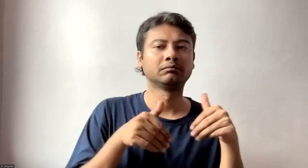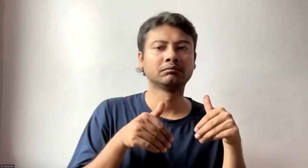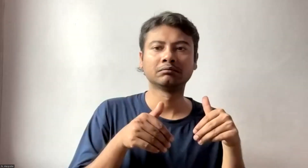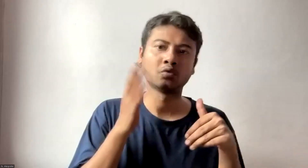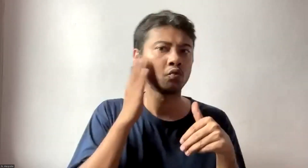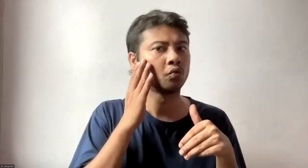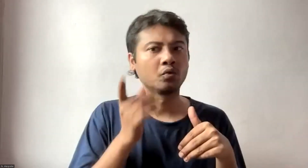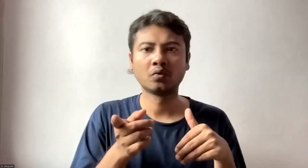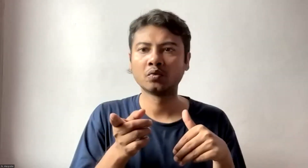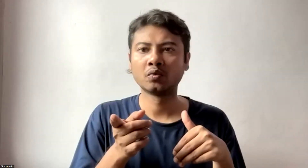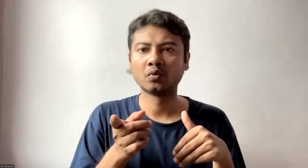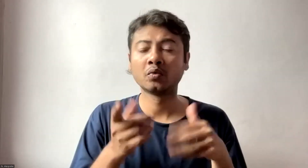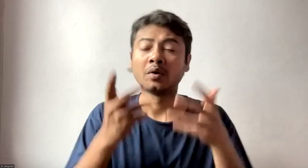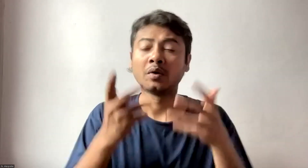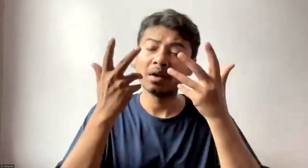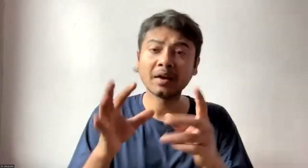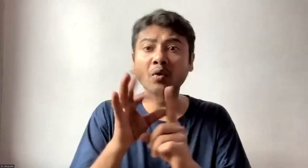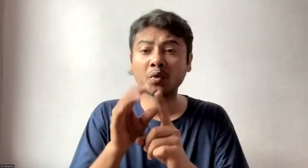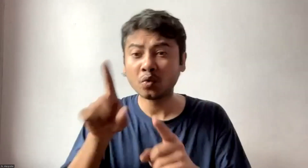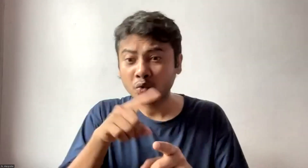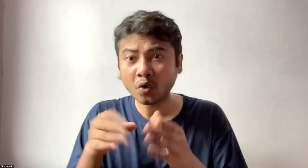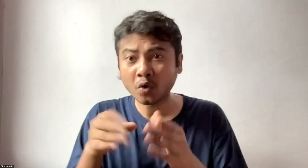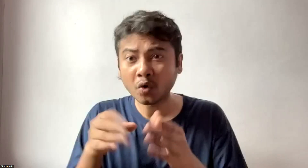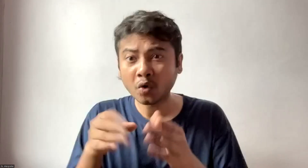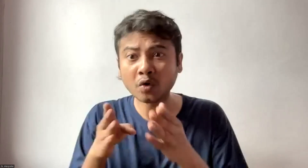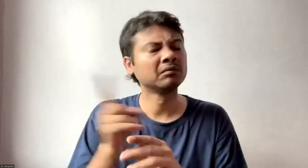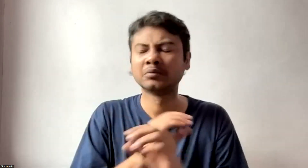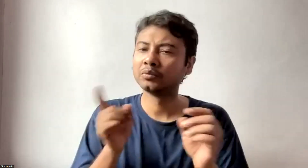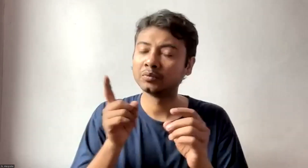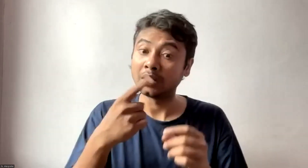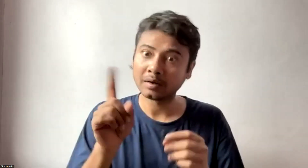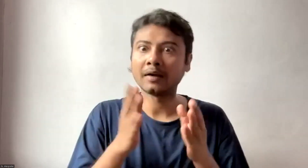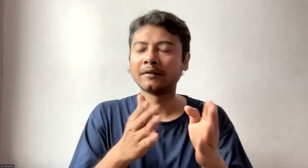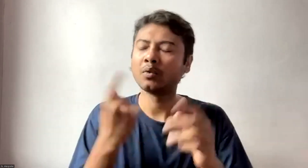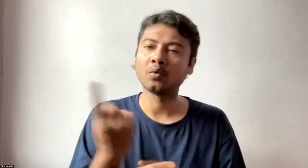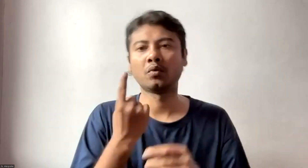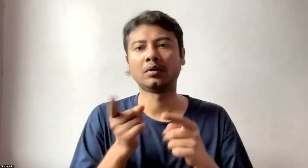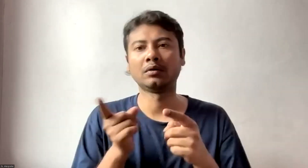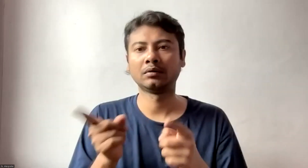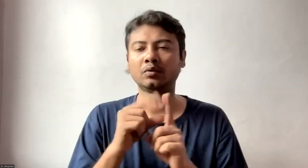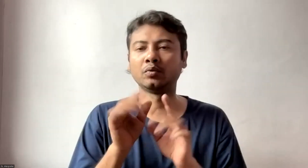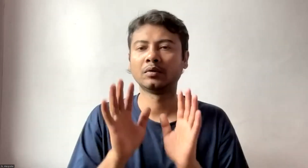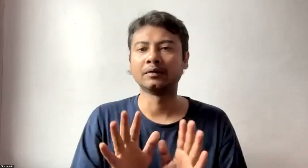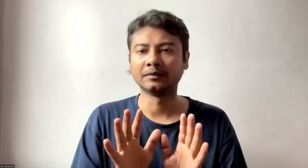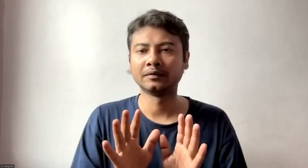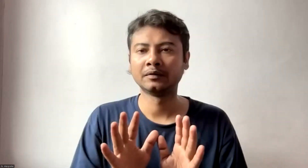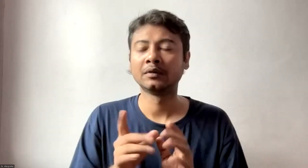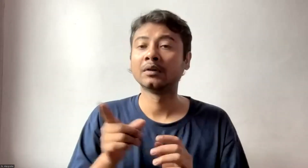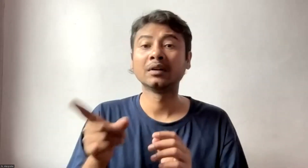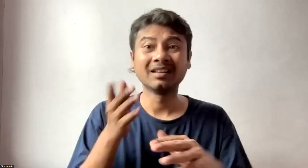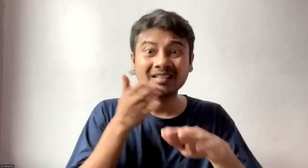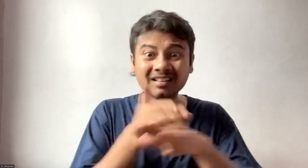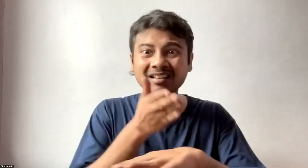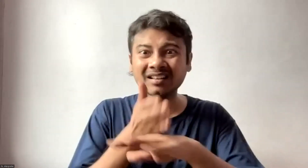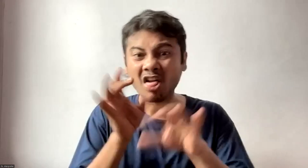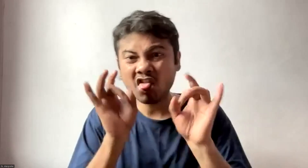And then we moved on to our second quality, second person, a person who's in mode of passion. So these people are full of